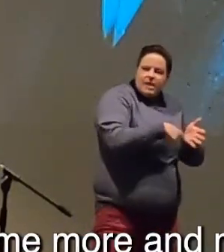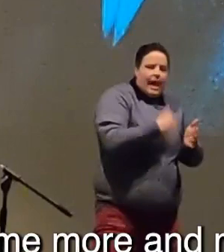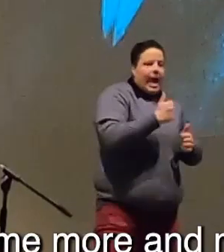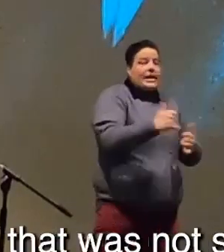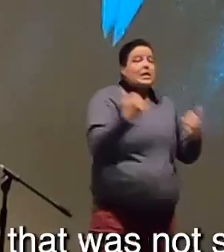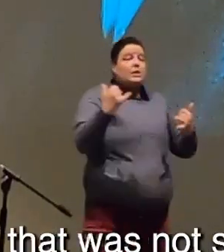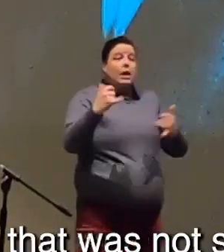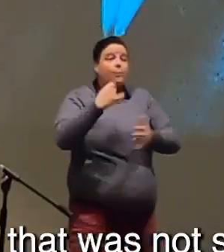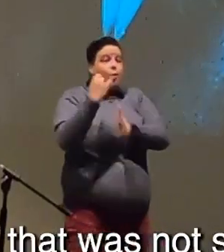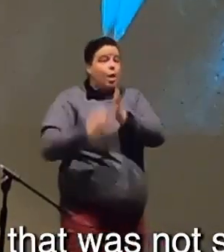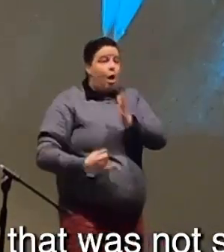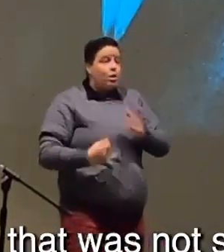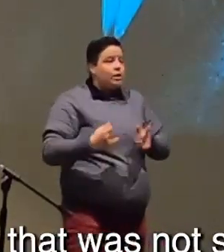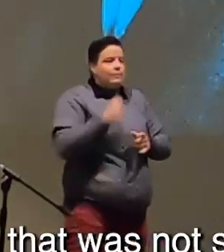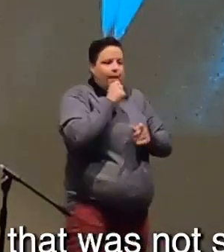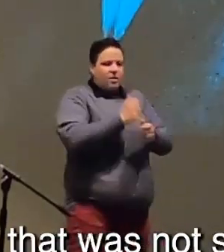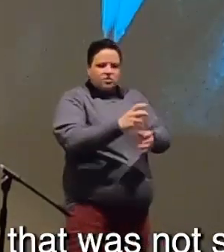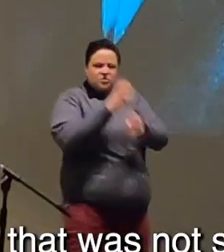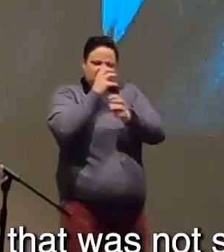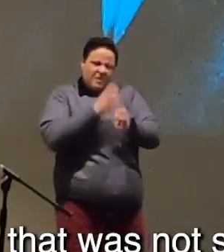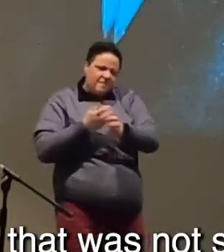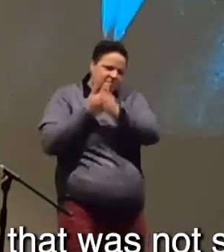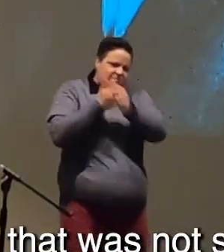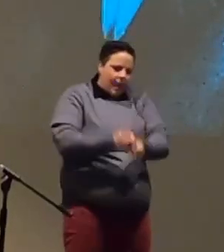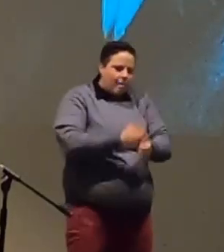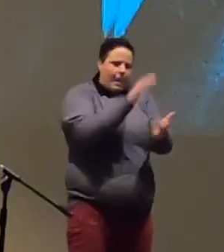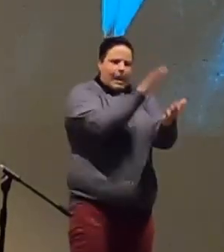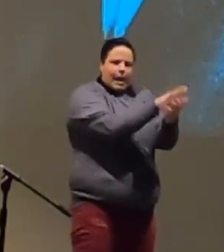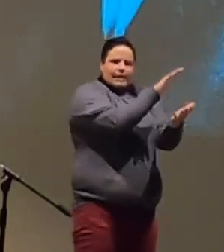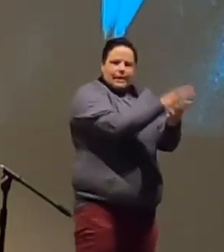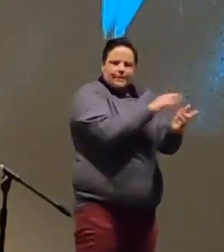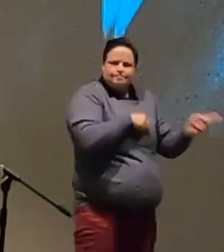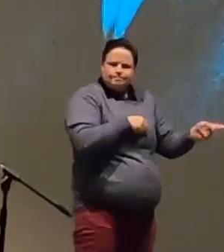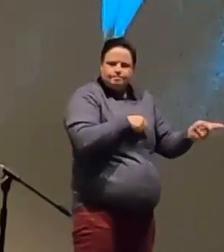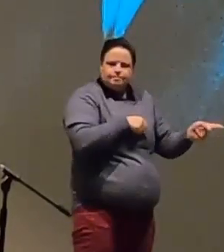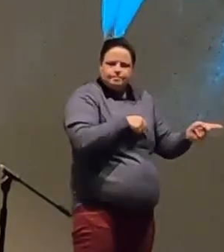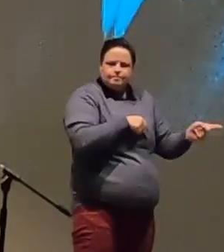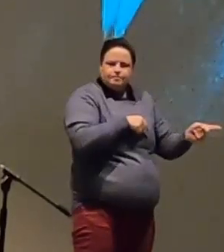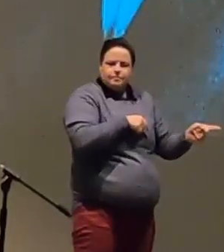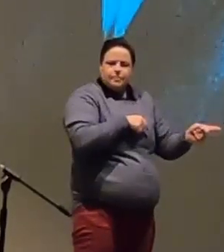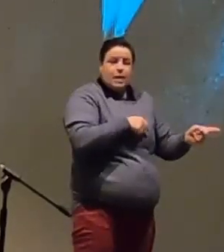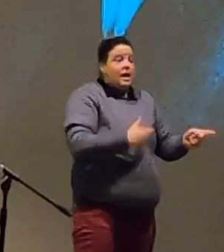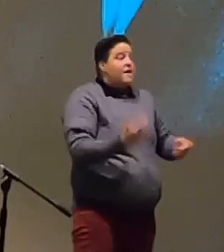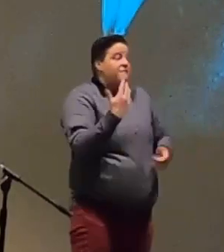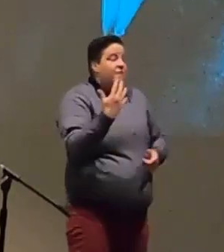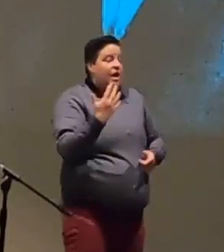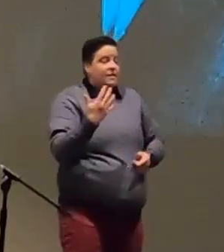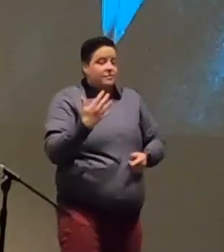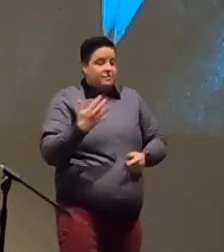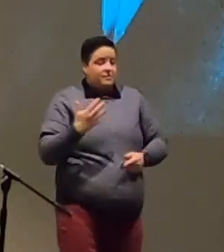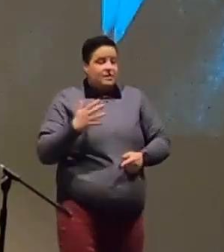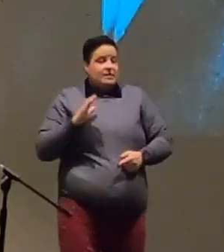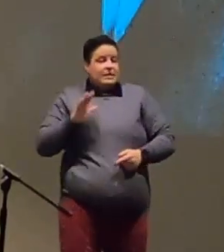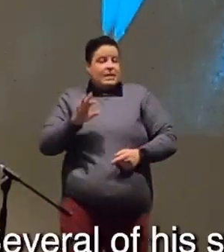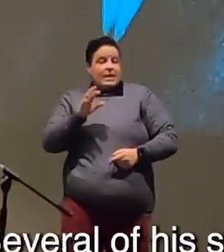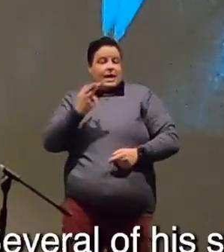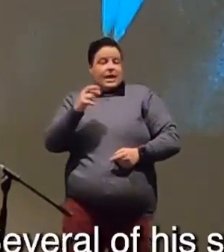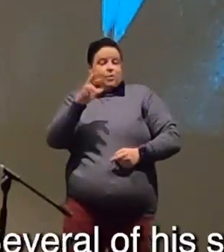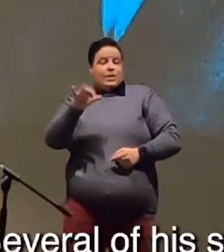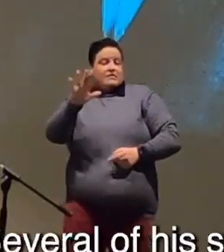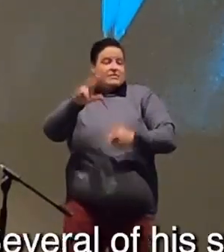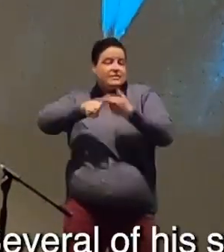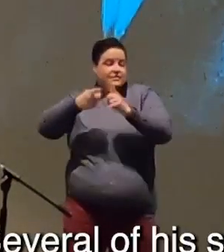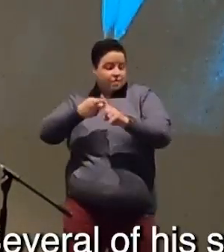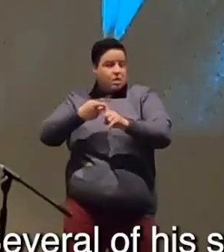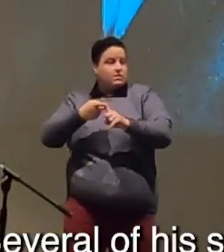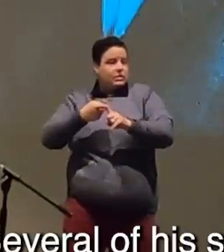art that was not strictly academic that they saw. 5 of Henry's colleagues, he was also a teacher, so several